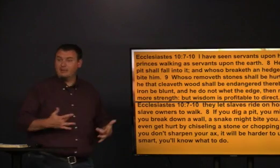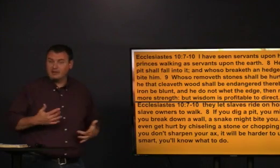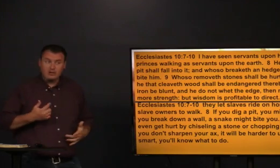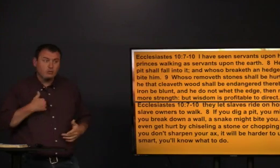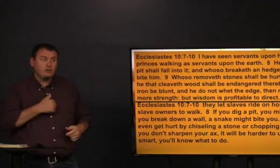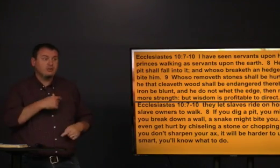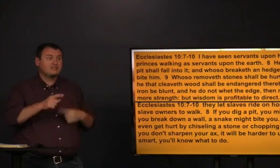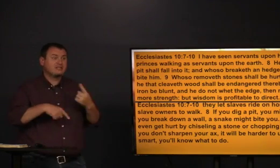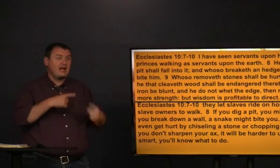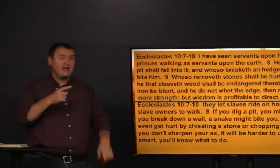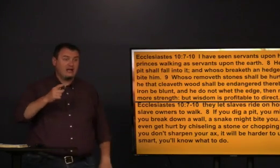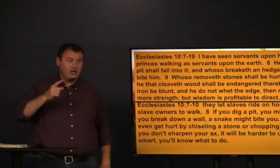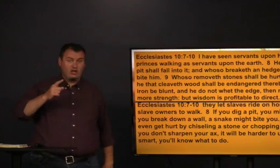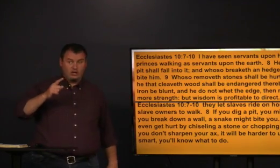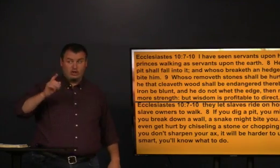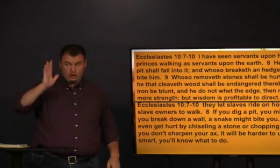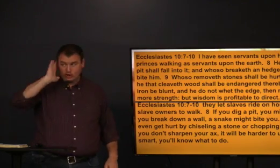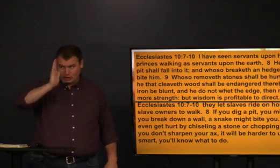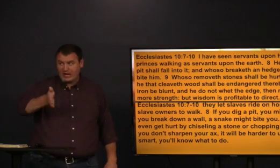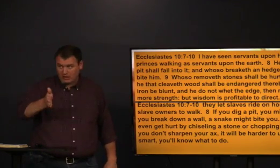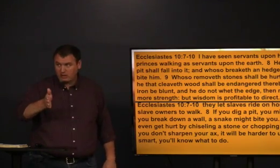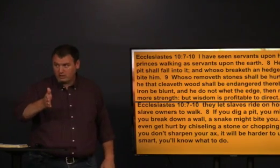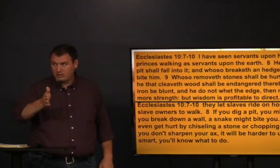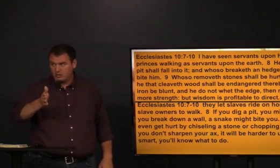Typically, we would sign shall.